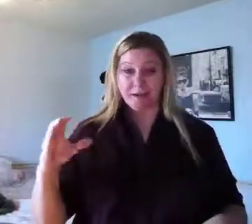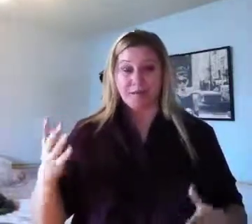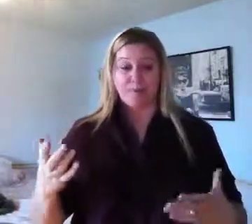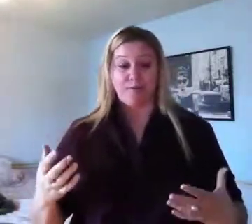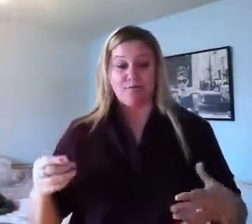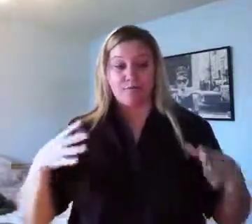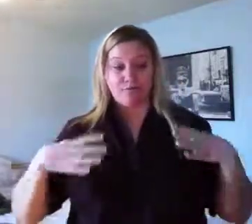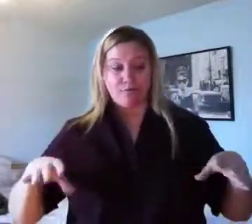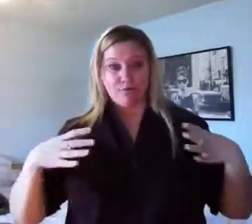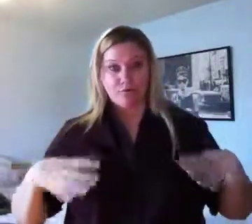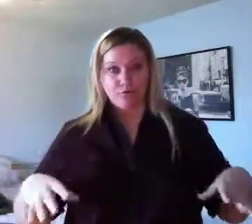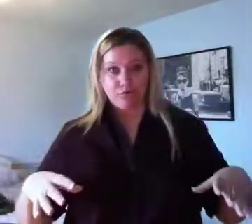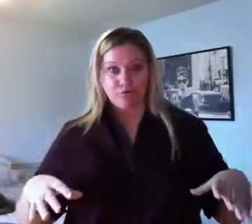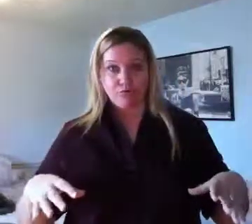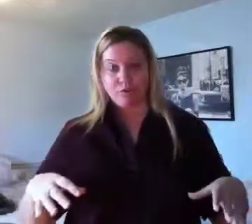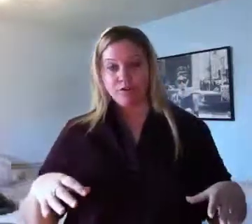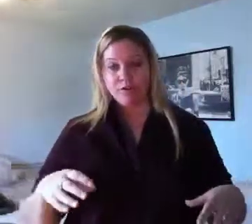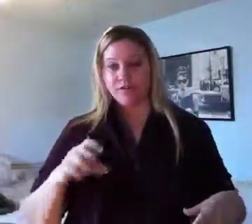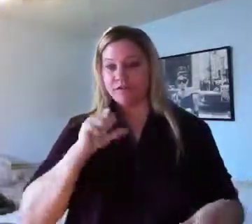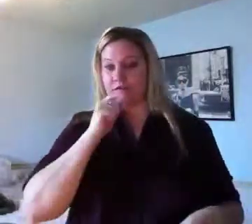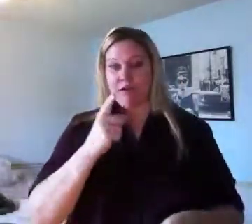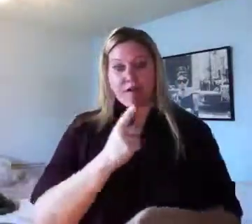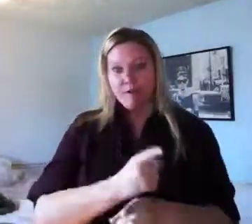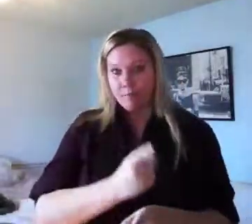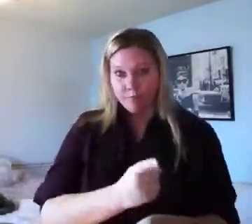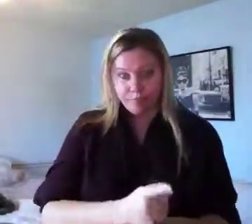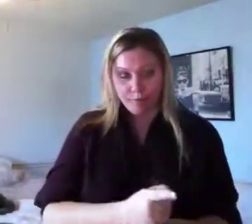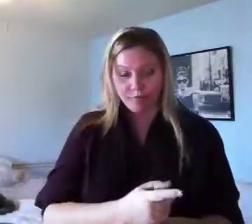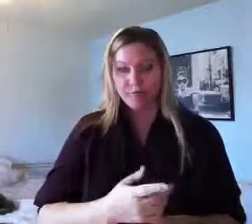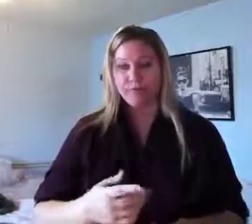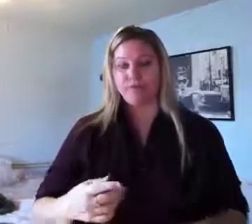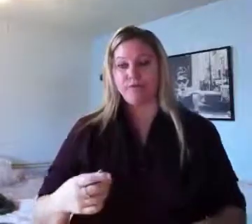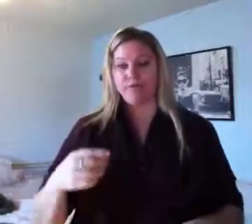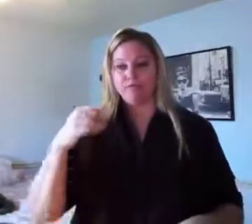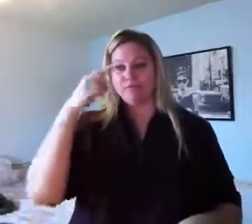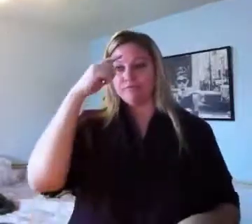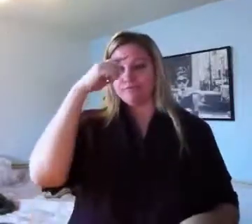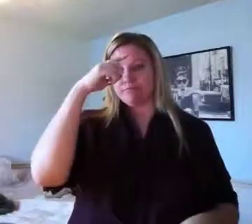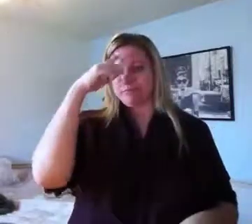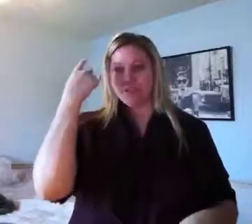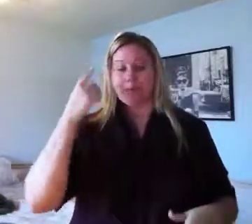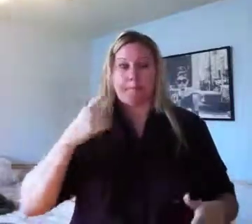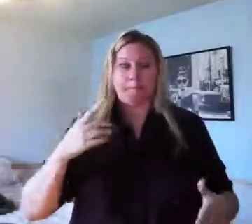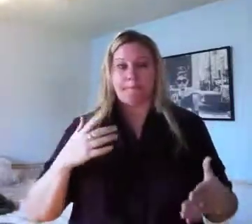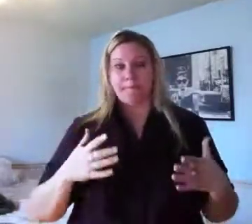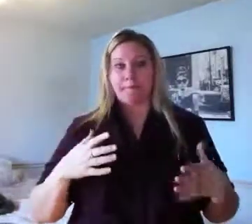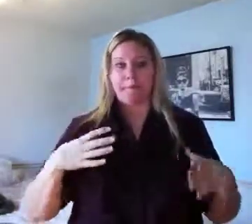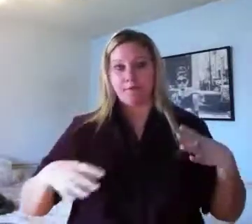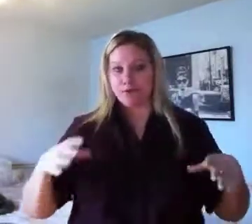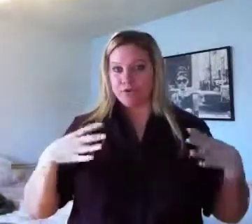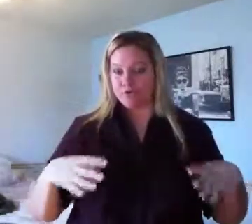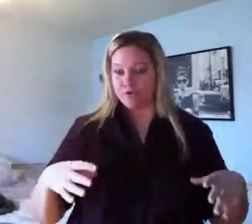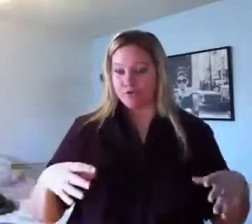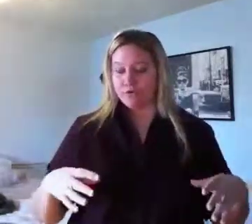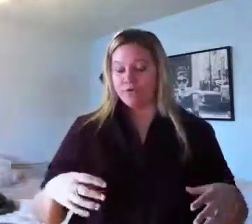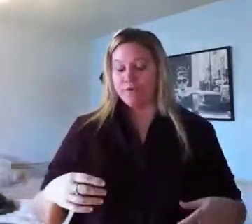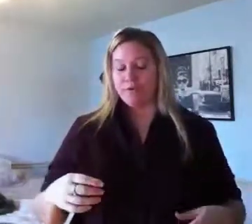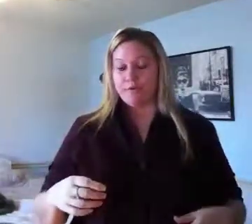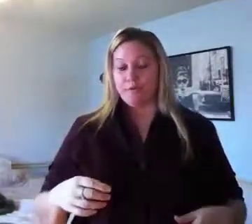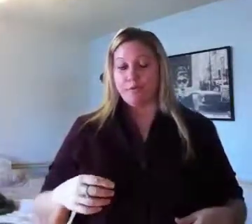jacket and very thin summer pants, but we were determined to see some of downtown Anchorage, since we were sure it was the only time we